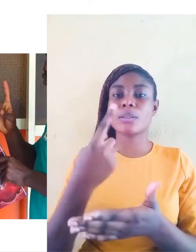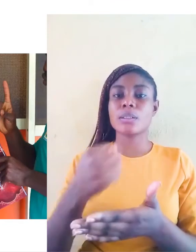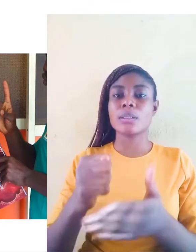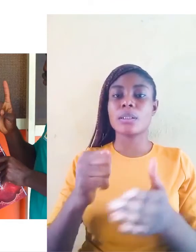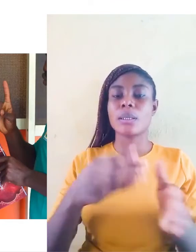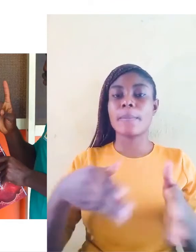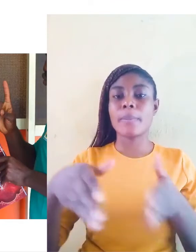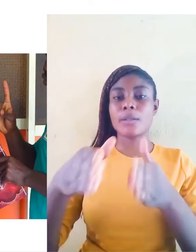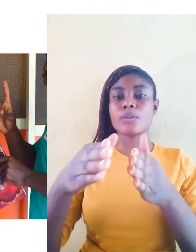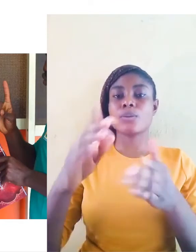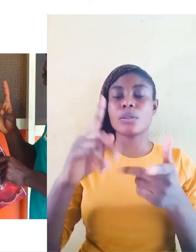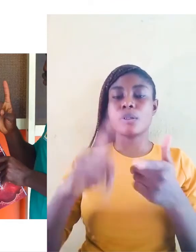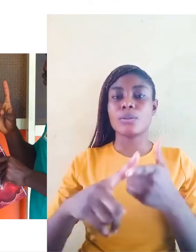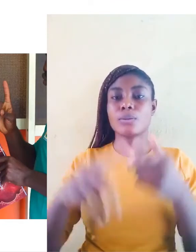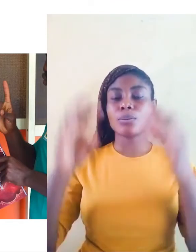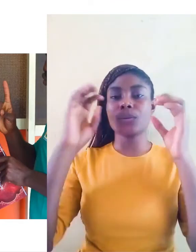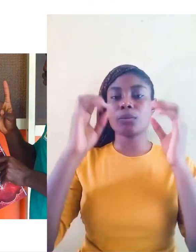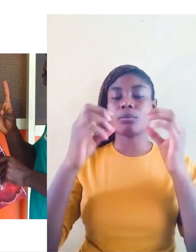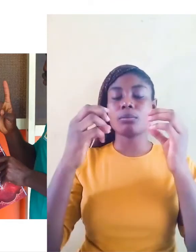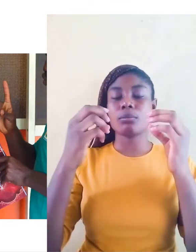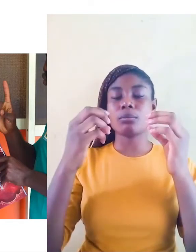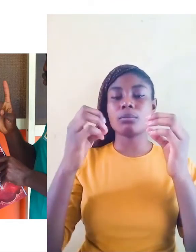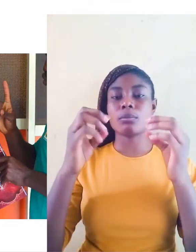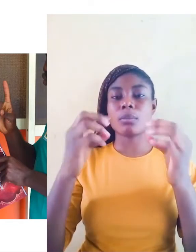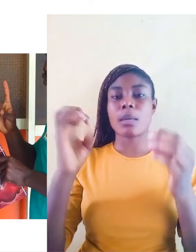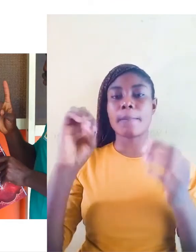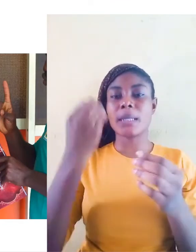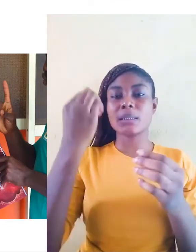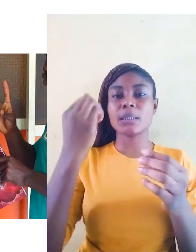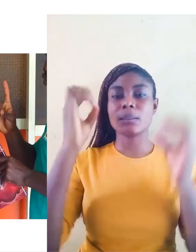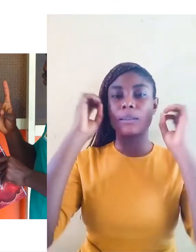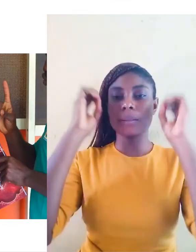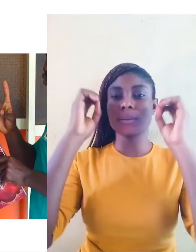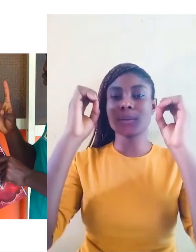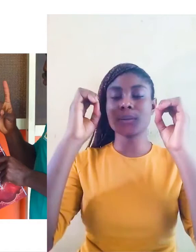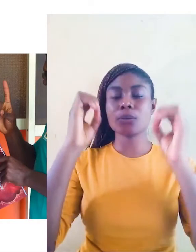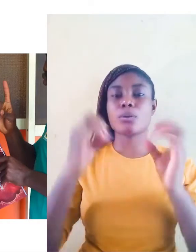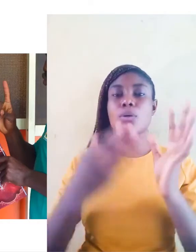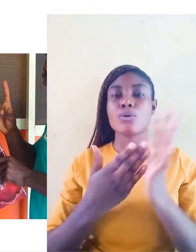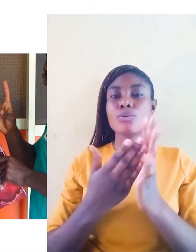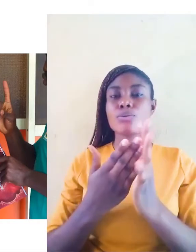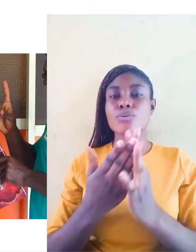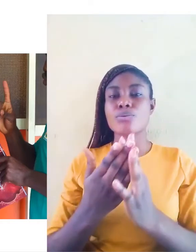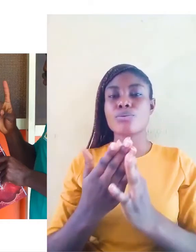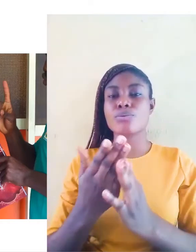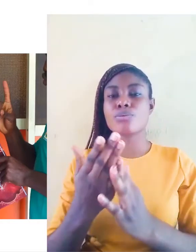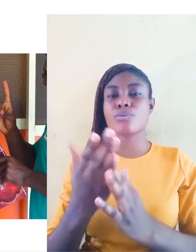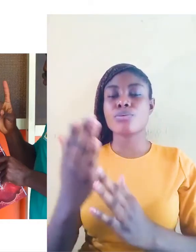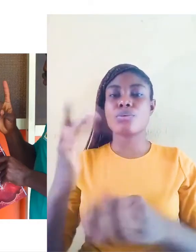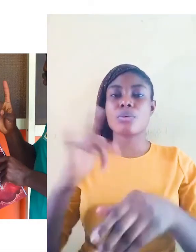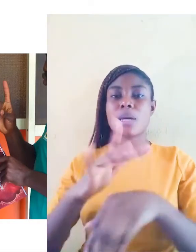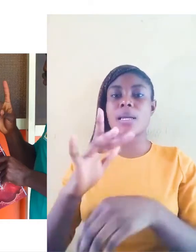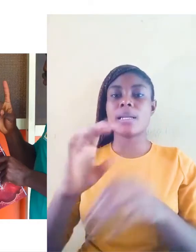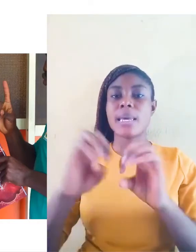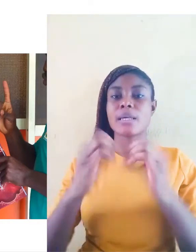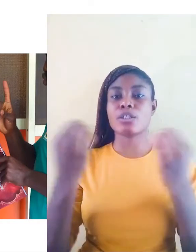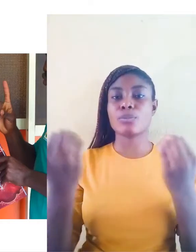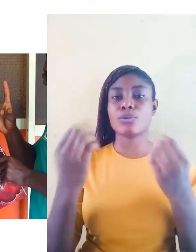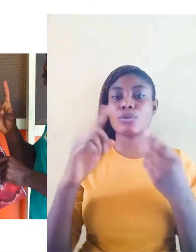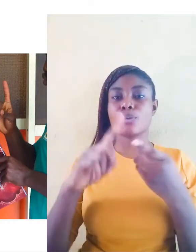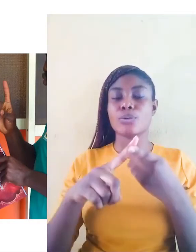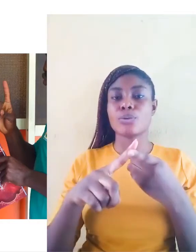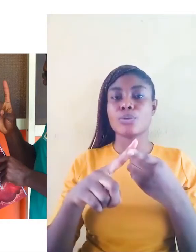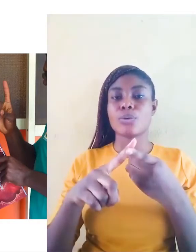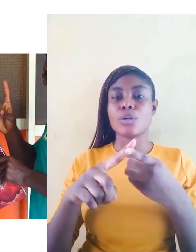emergent literacy and gifted for deaf children in Nigeria through early exposure to